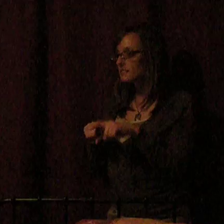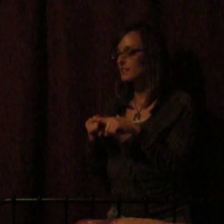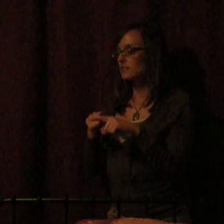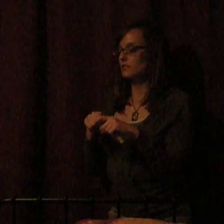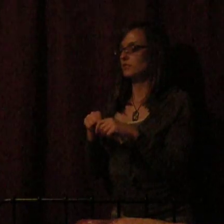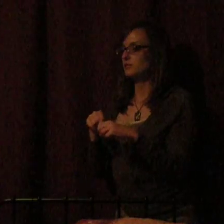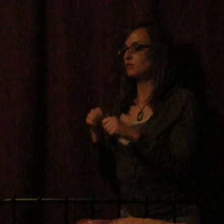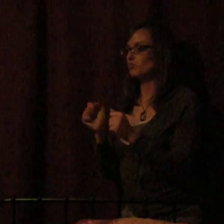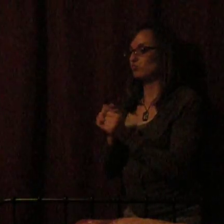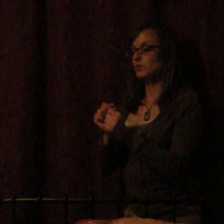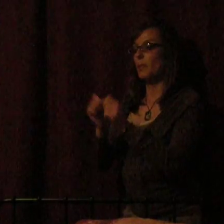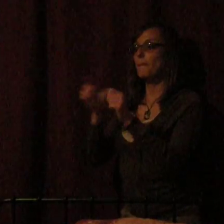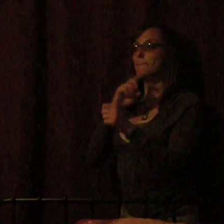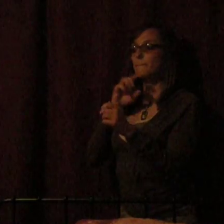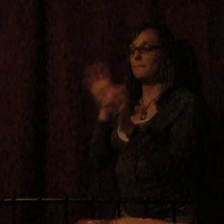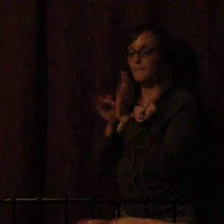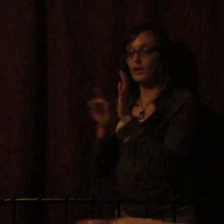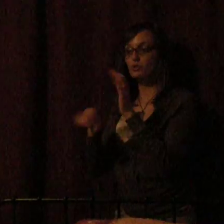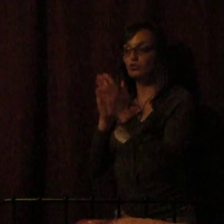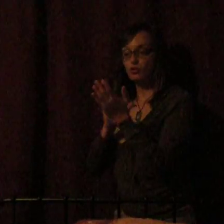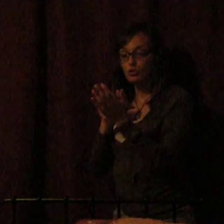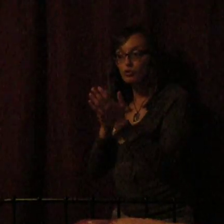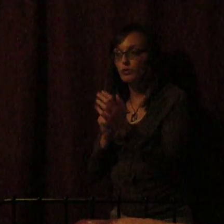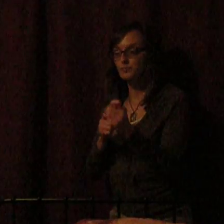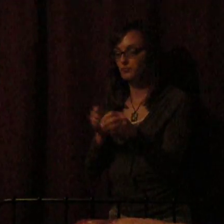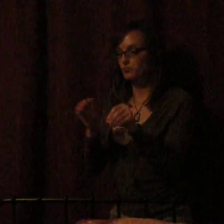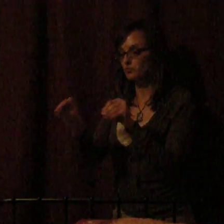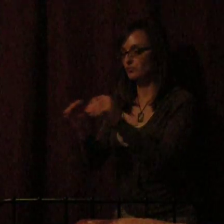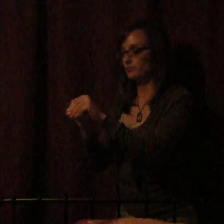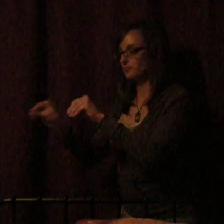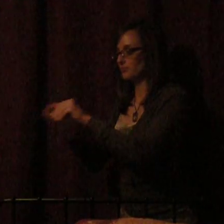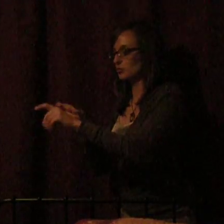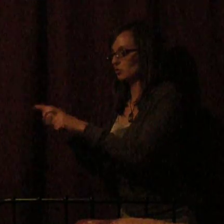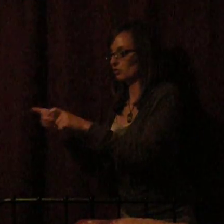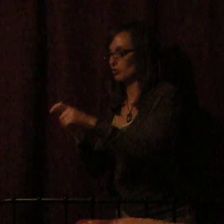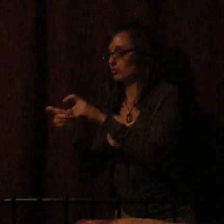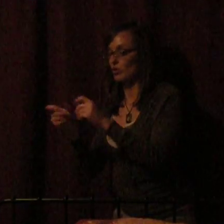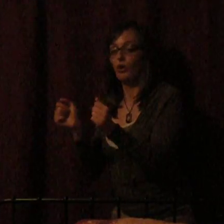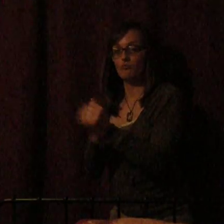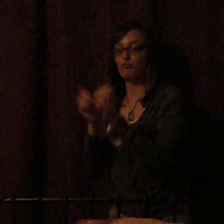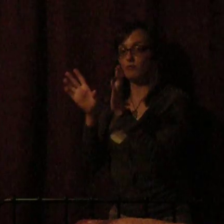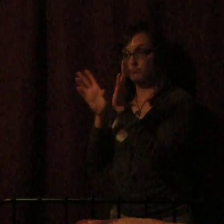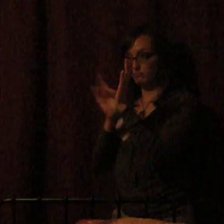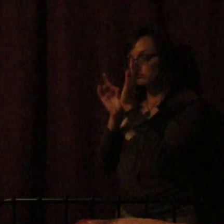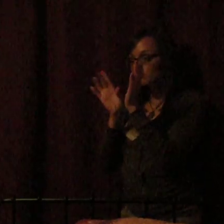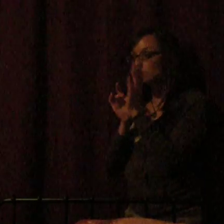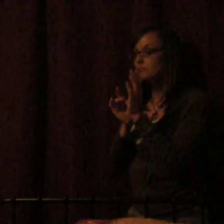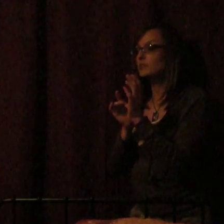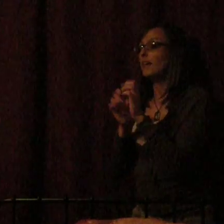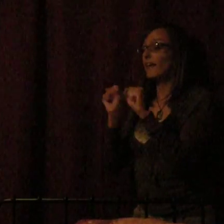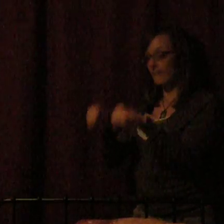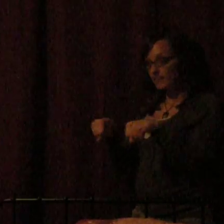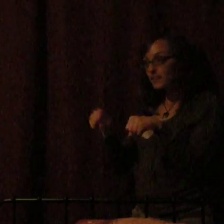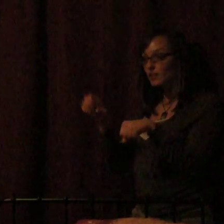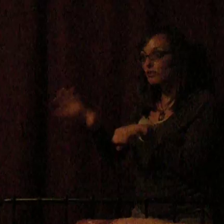magnetic soap, and we were moving them around using magnets. The emulsions can be collected up. And now